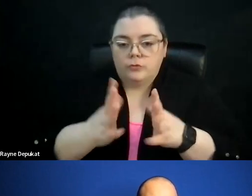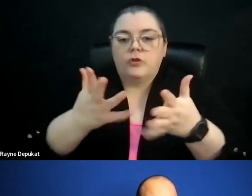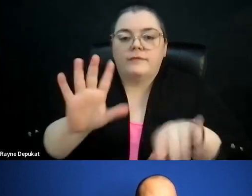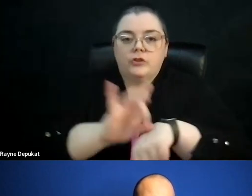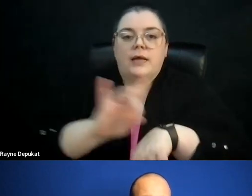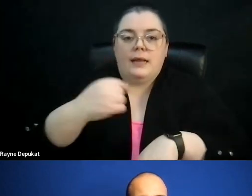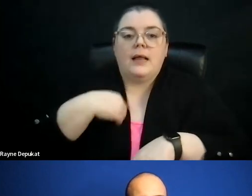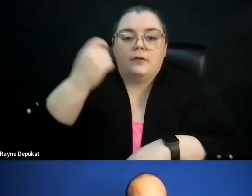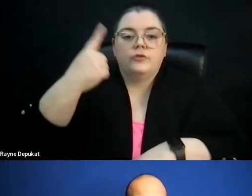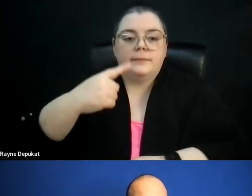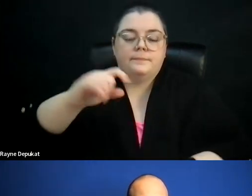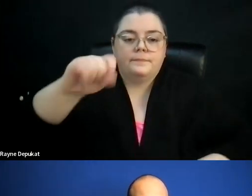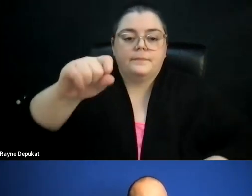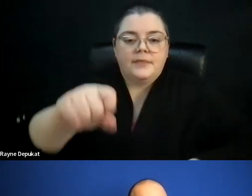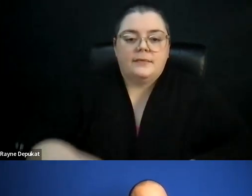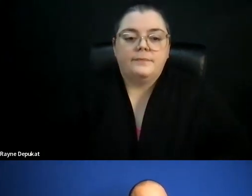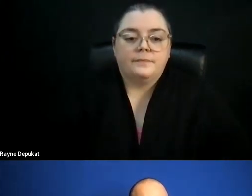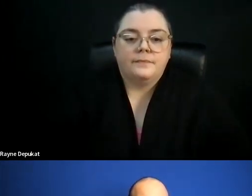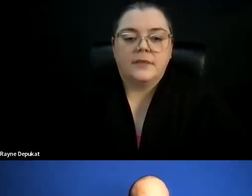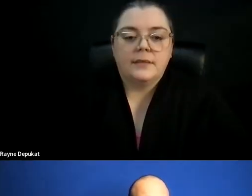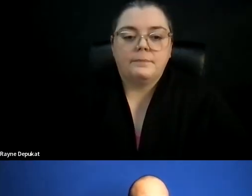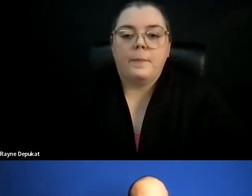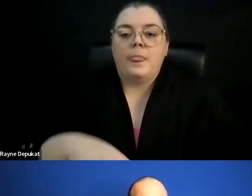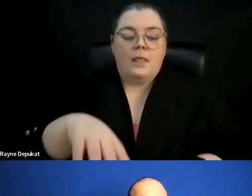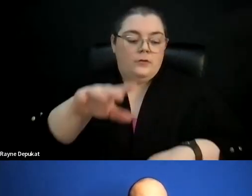I got you. The interpreters are done at 8. I get it.